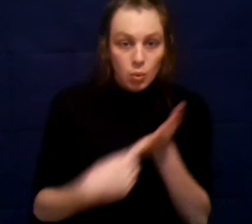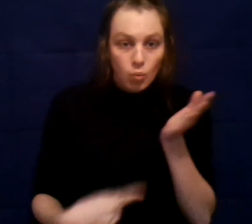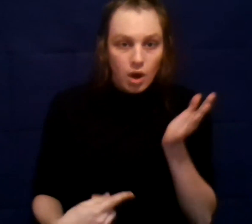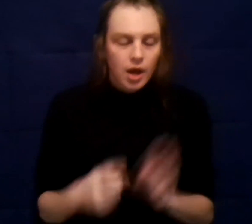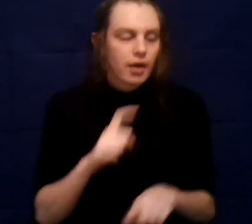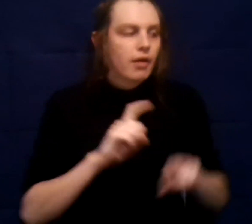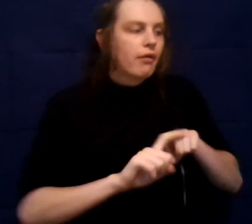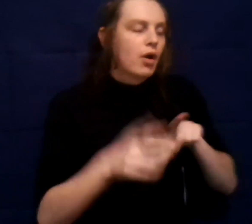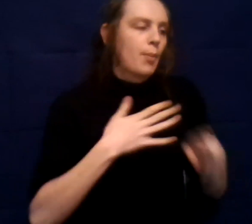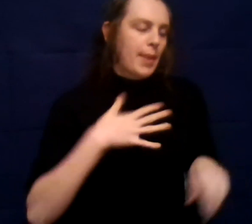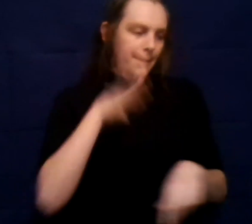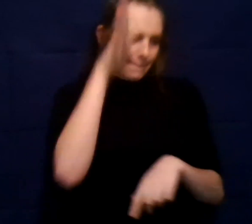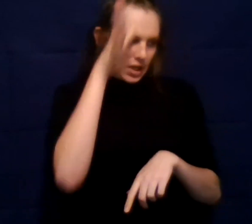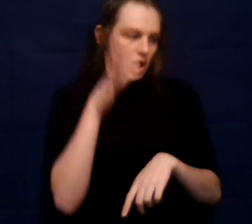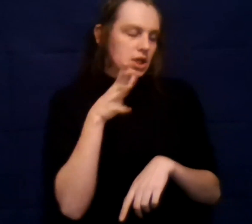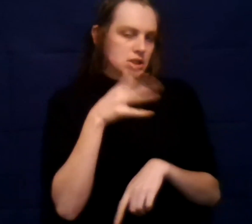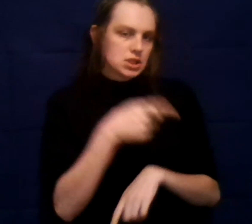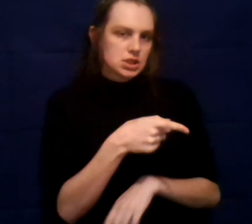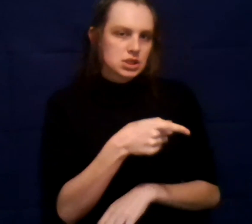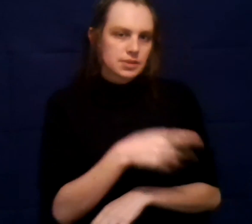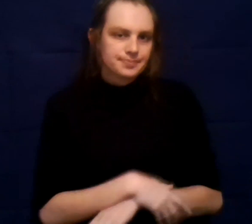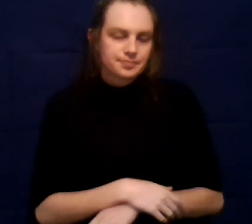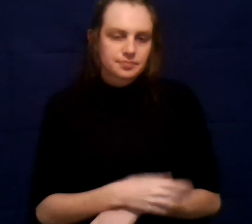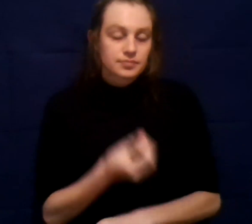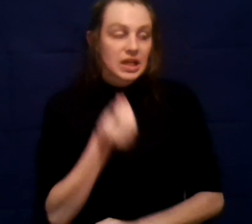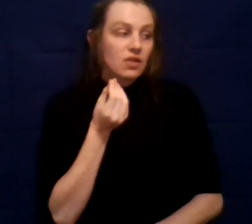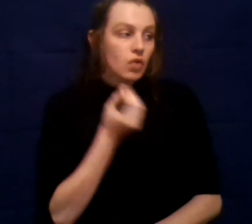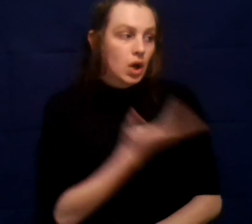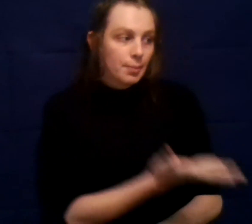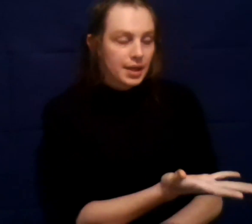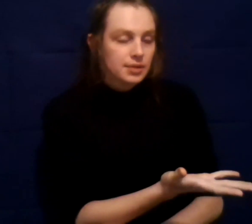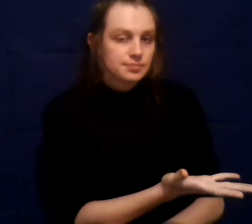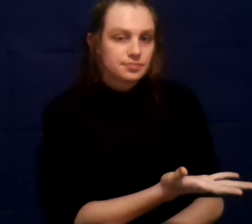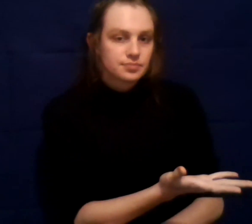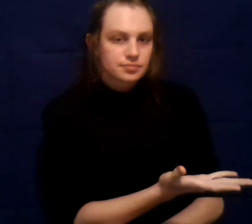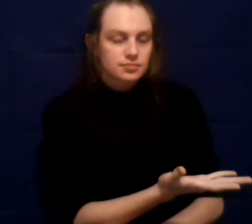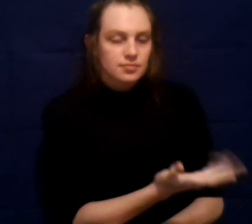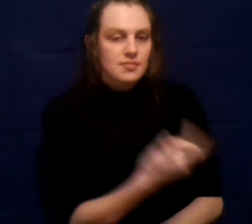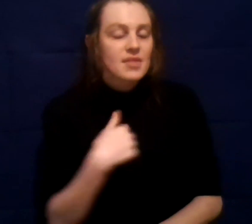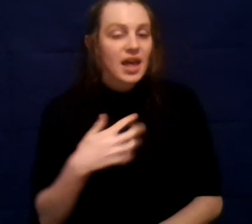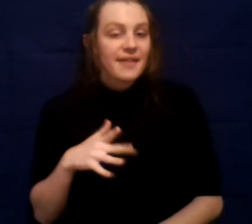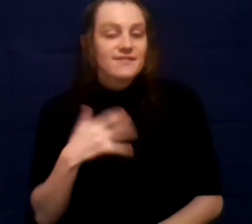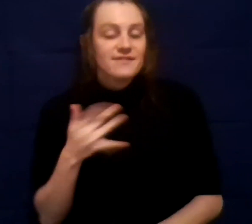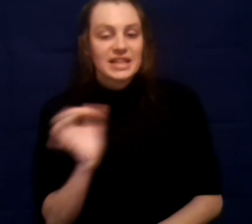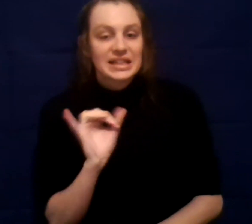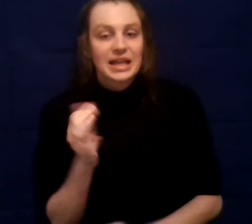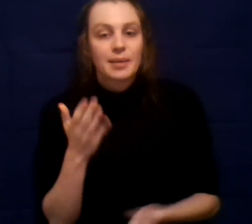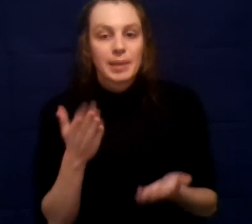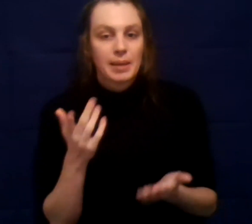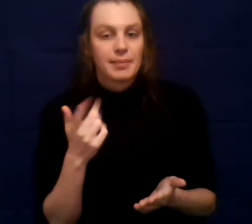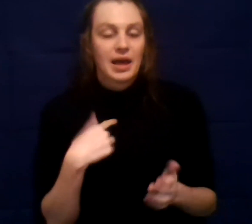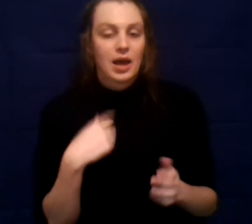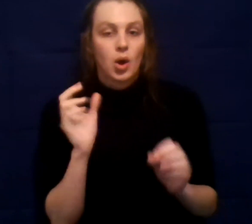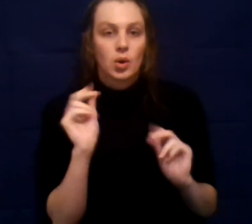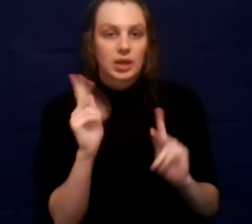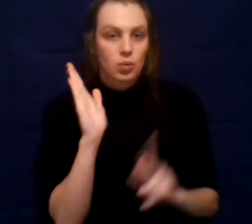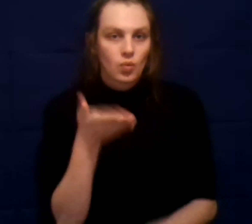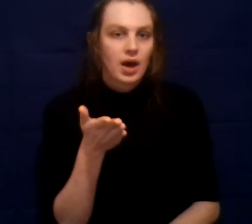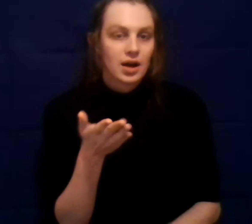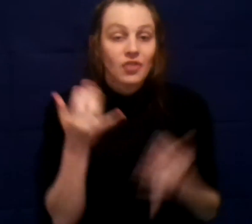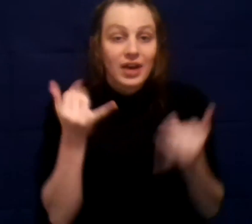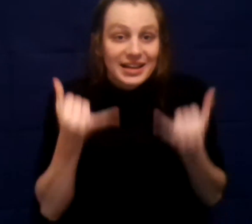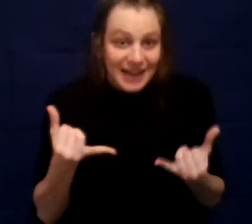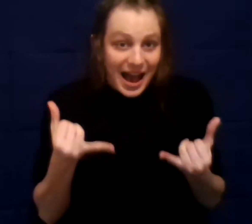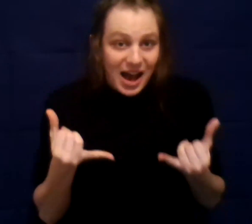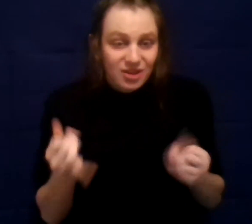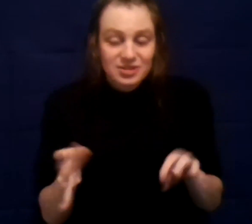my parents know that like for the first time I feel like I'm going to be okay. I'm getting goosebumps right now talking about it. It